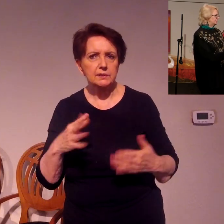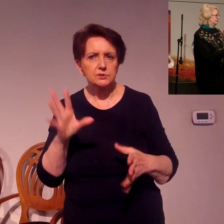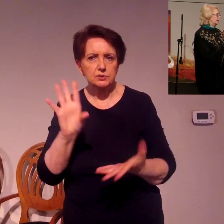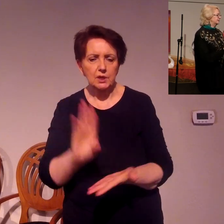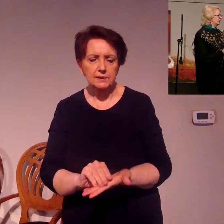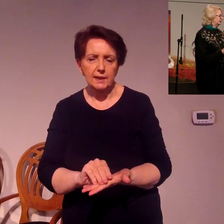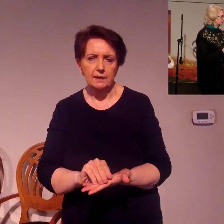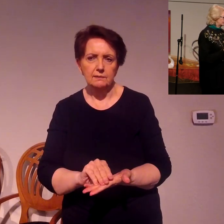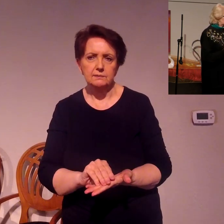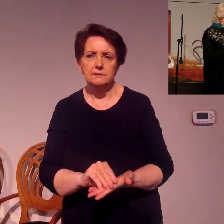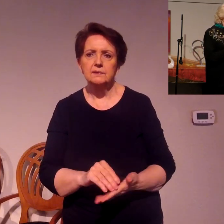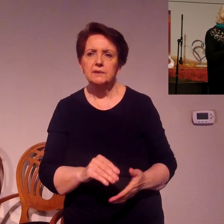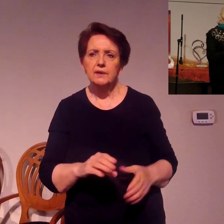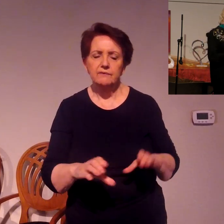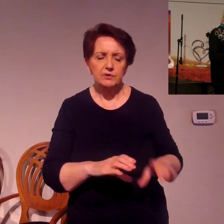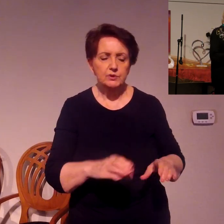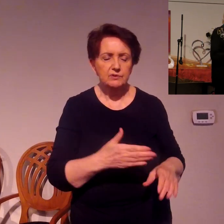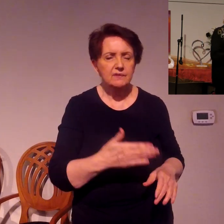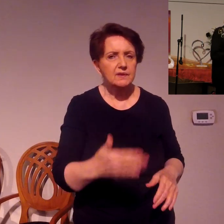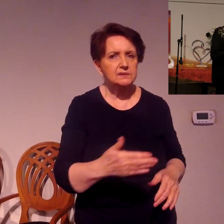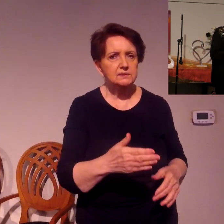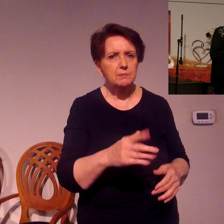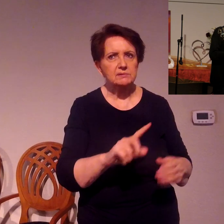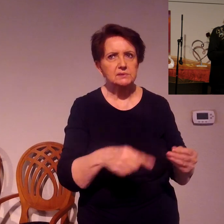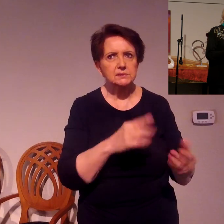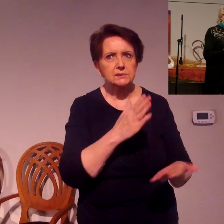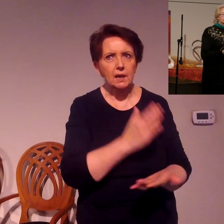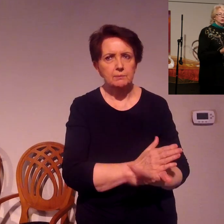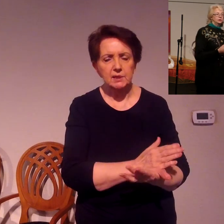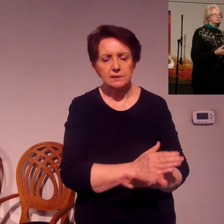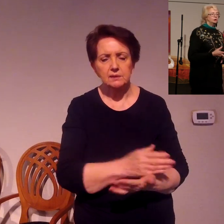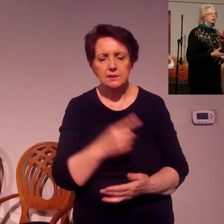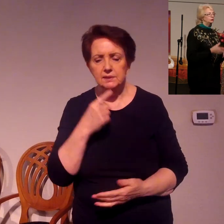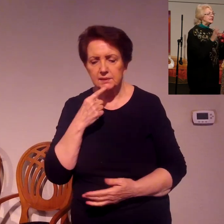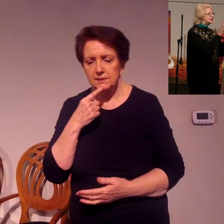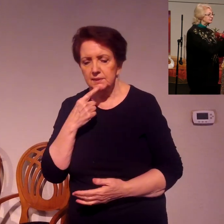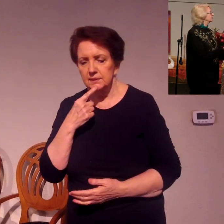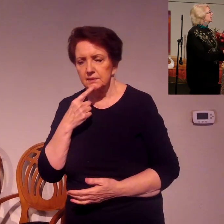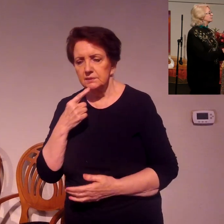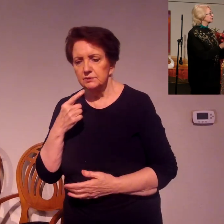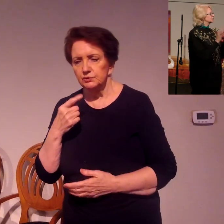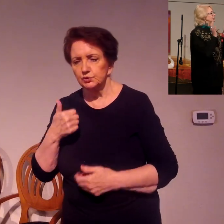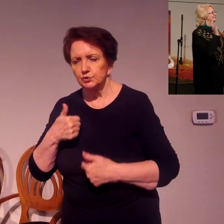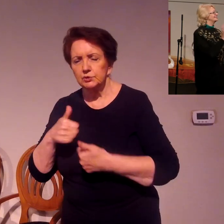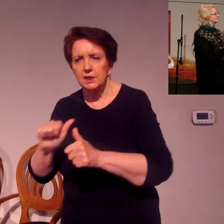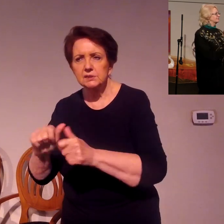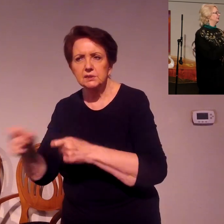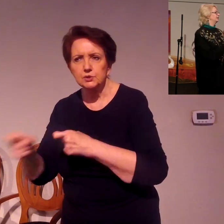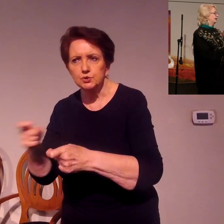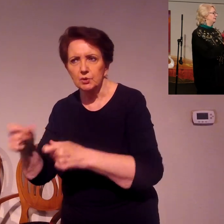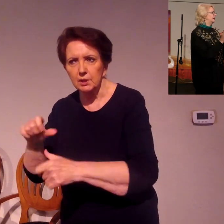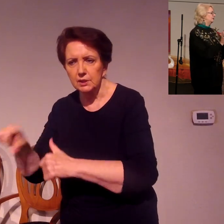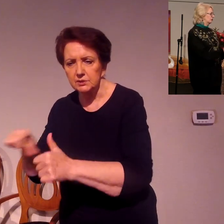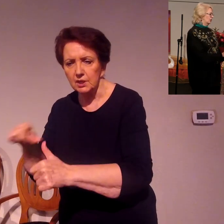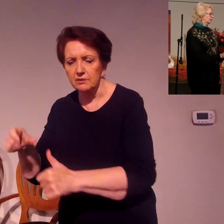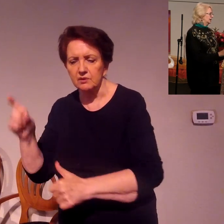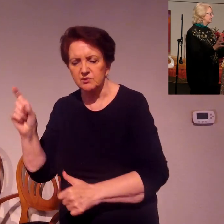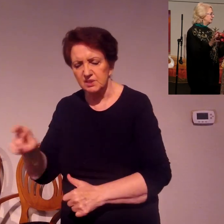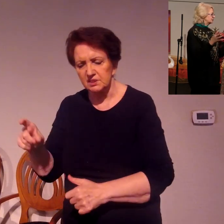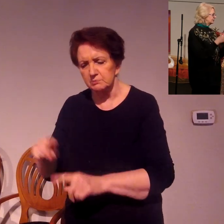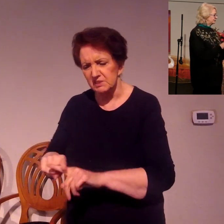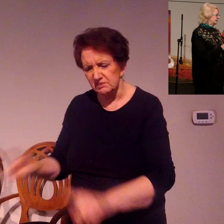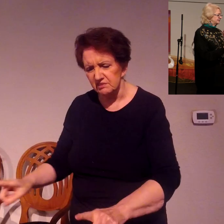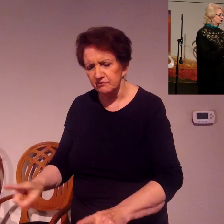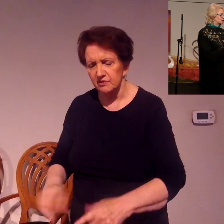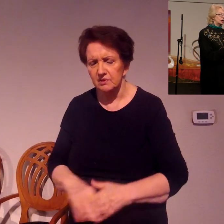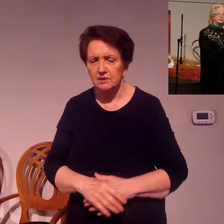about stopping, right? Telling each other what to do, how to do it, and really, you know, needing for the other person to be different than they are.